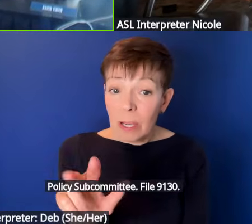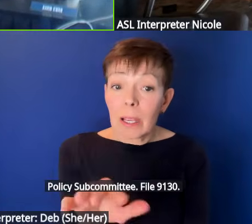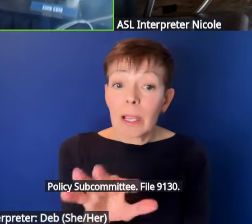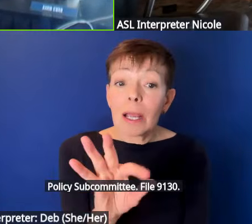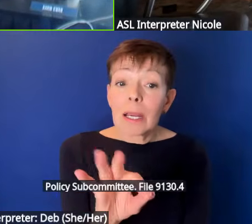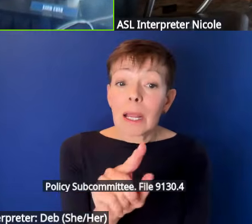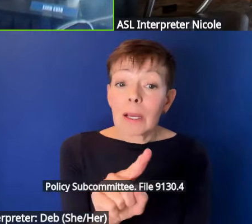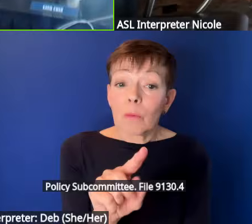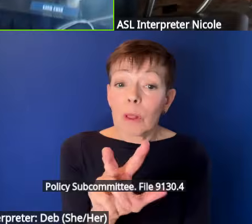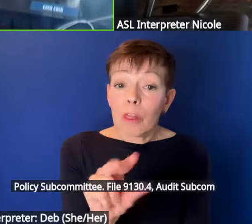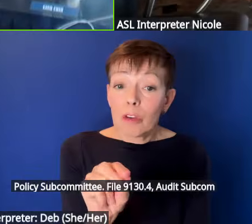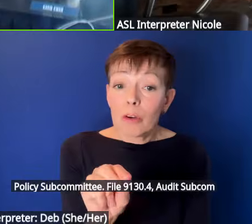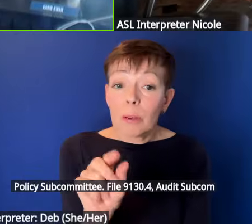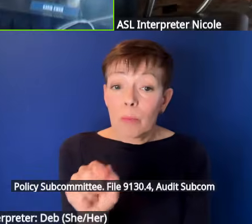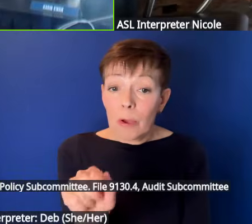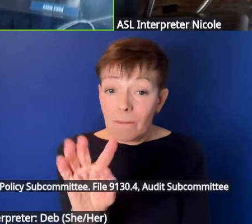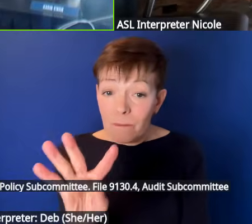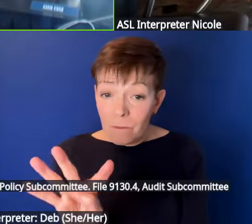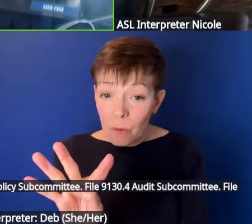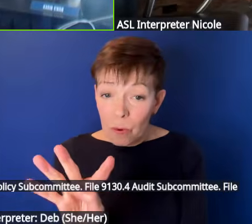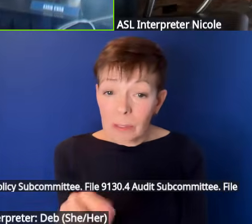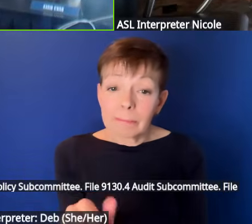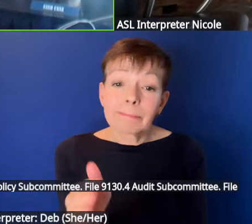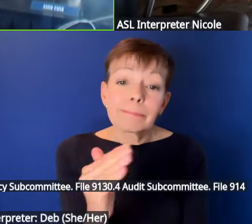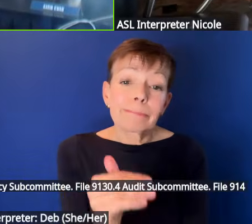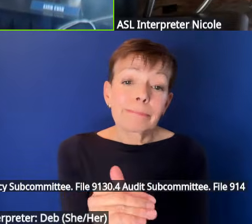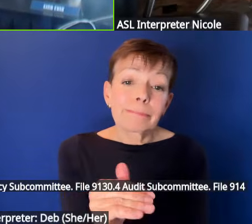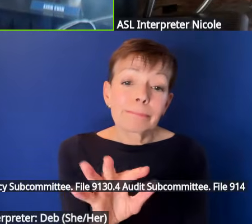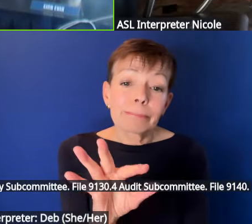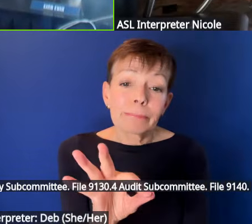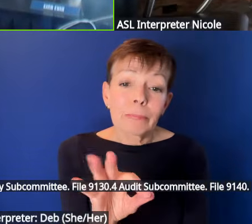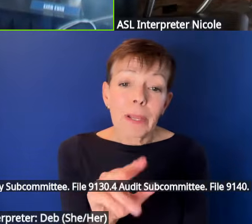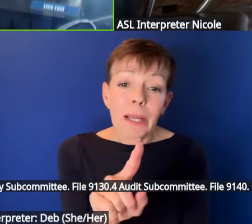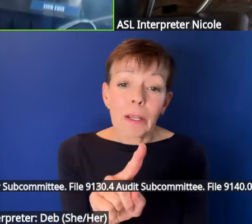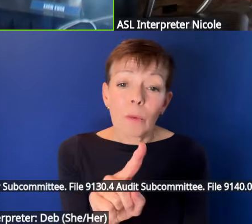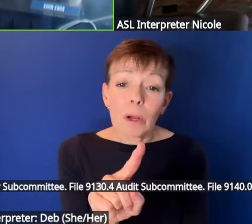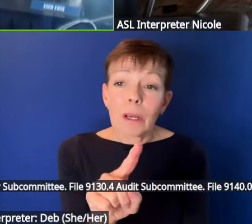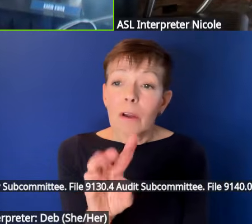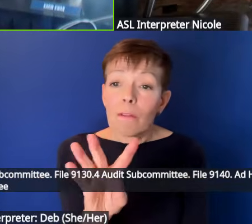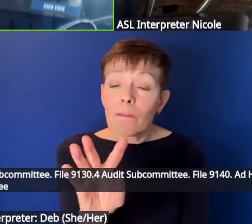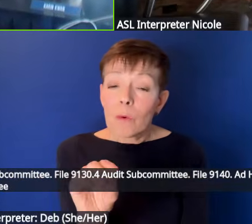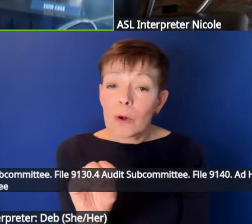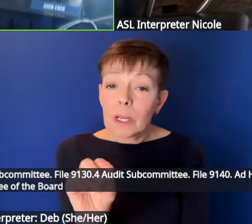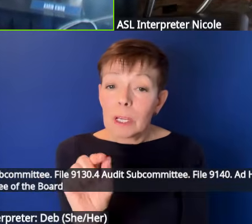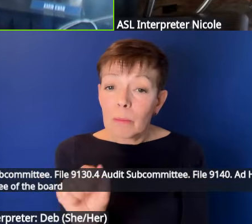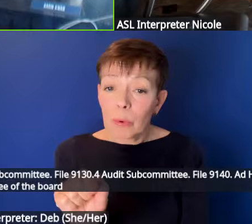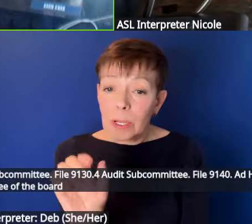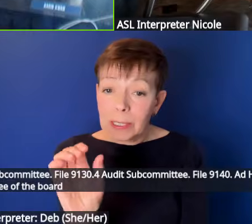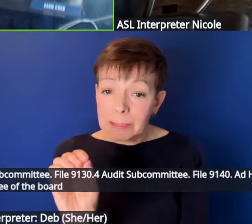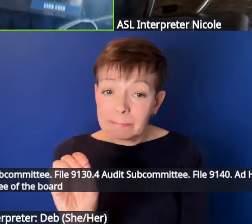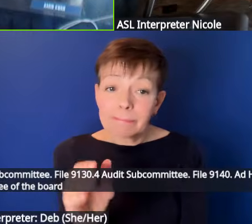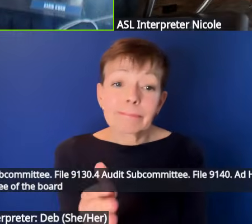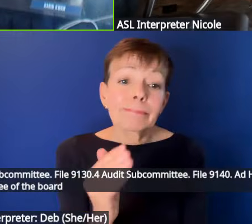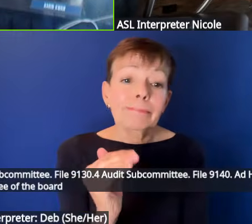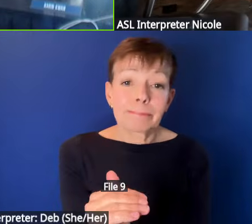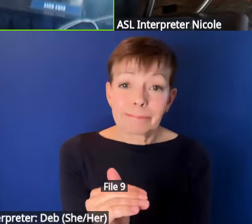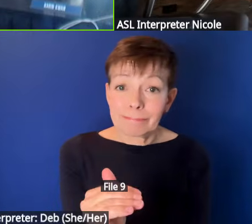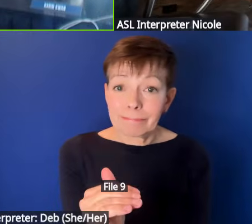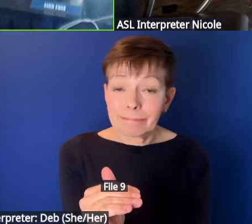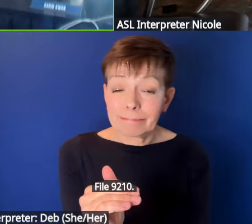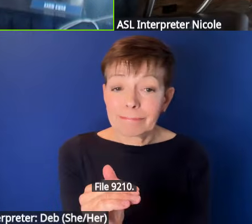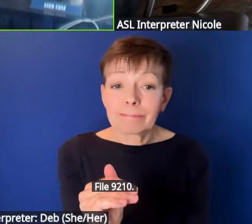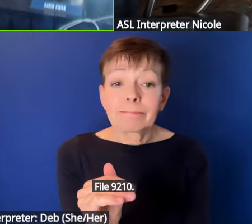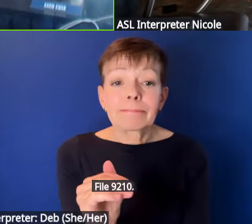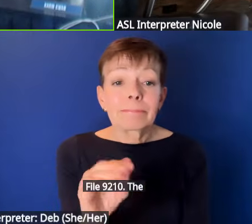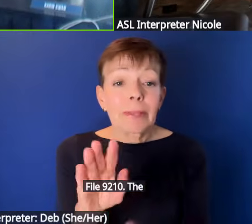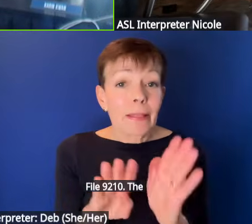audit subcommittee. Bylaw 9140.0, ad hoc committee of the board. Bylaw 9210.0, the